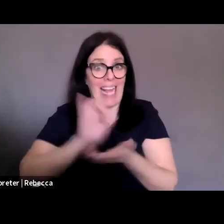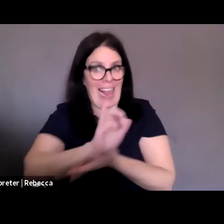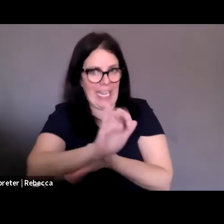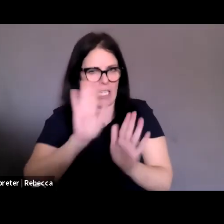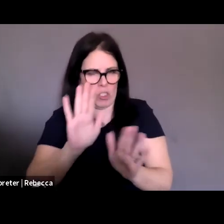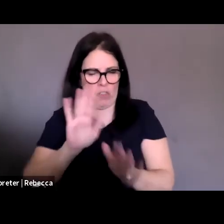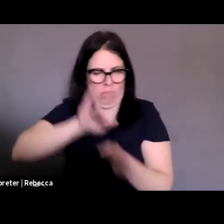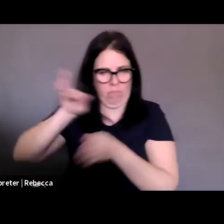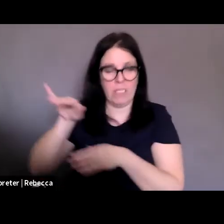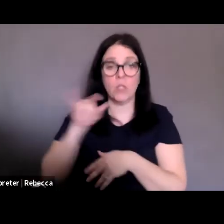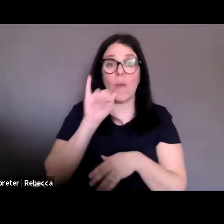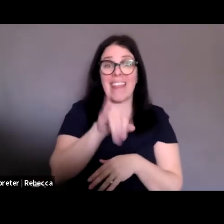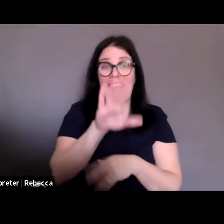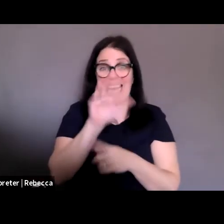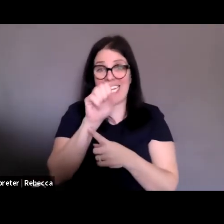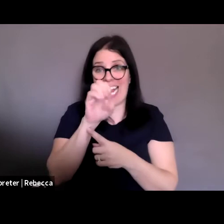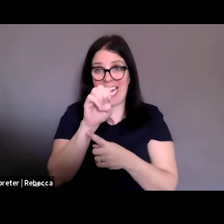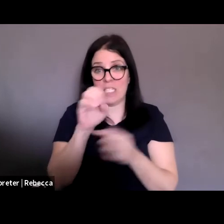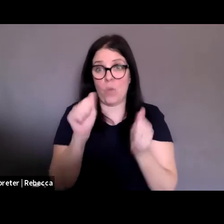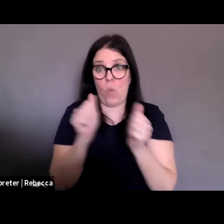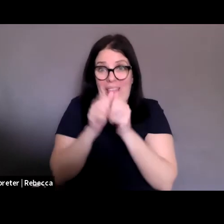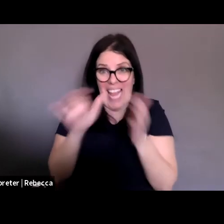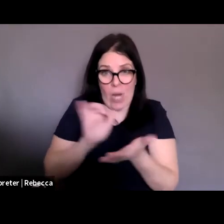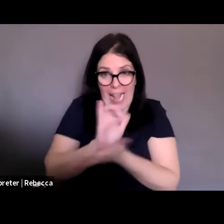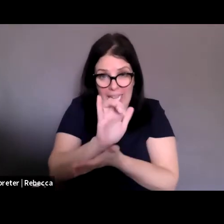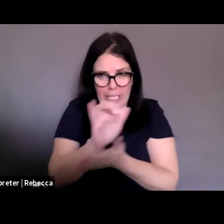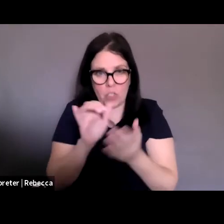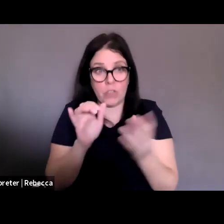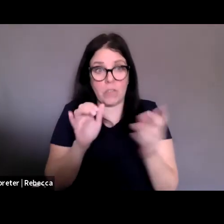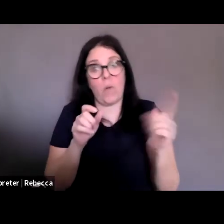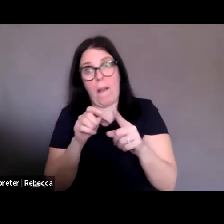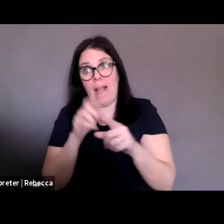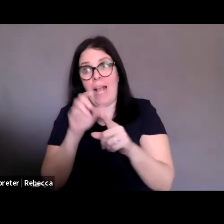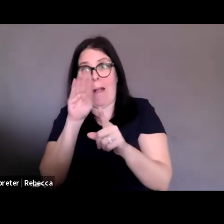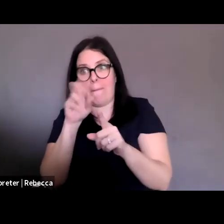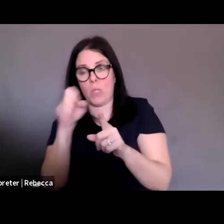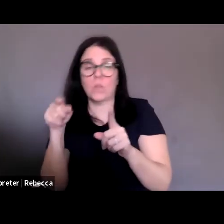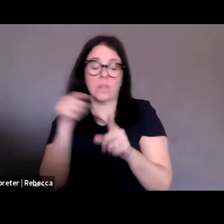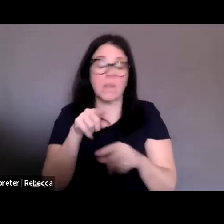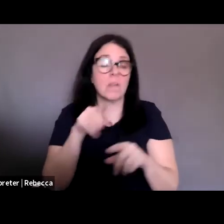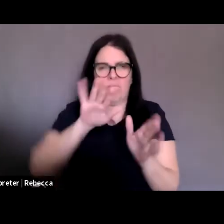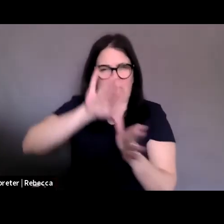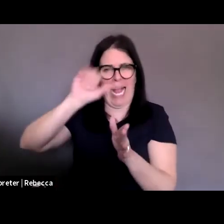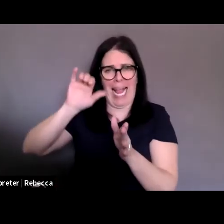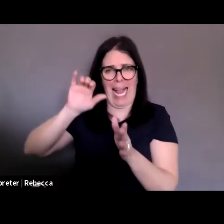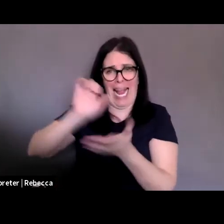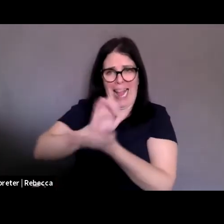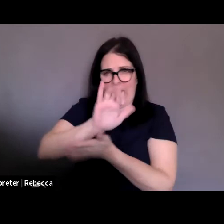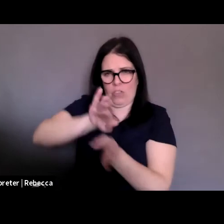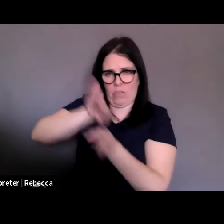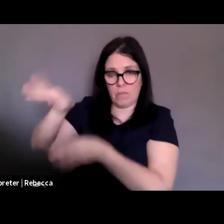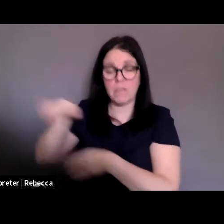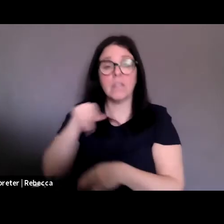these cases without alienation cross claims, we found that courts only believed or accepted mothers' partner